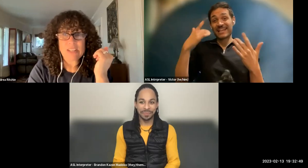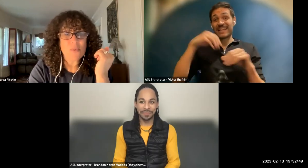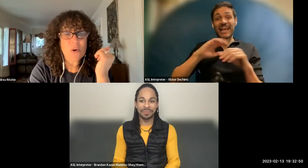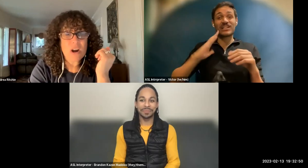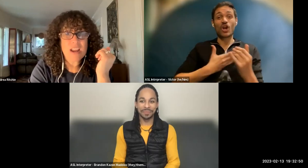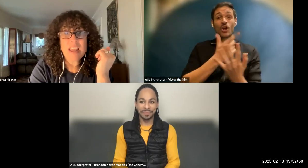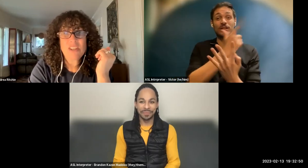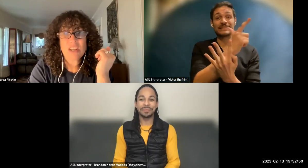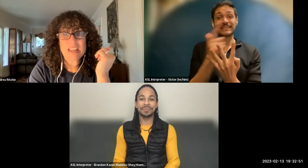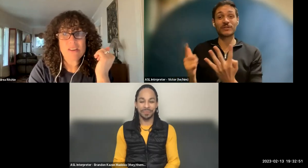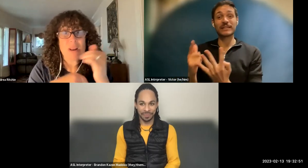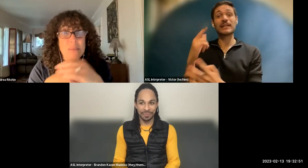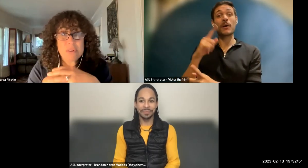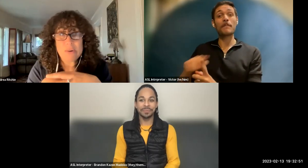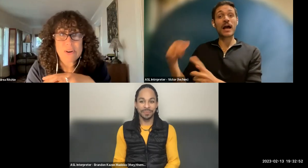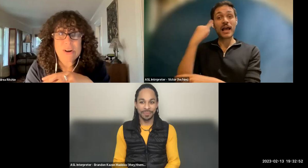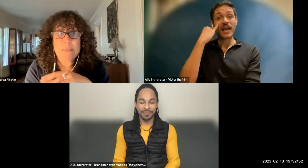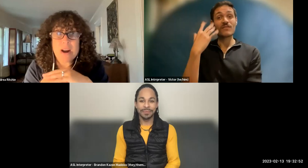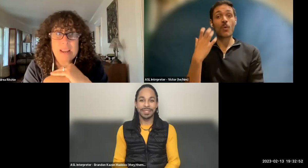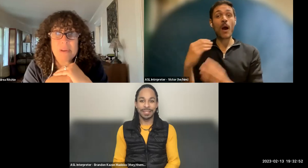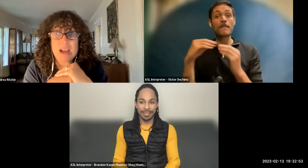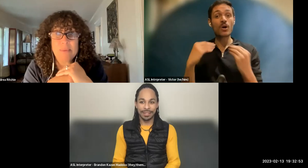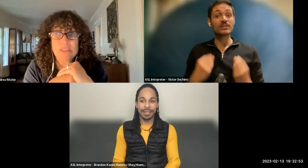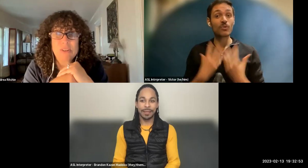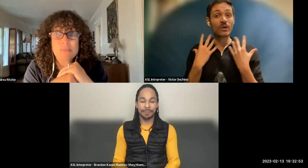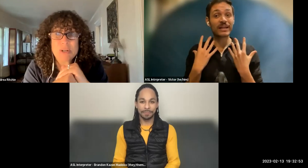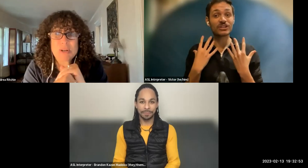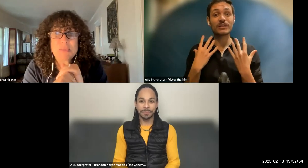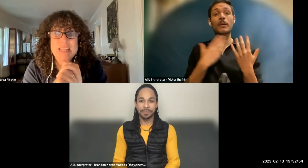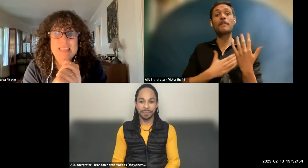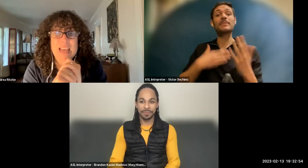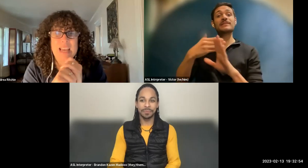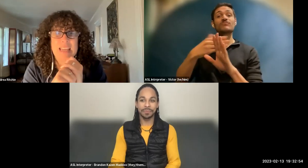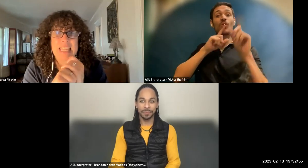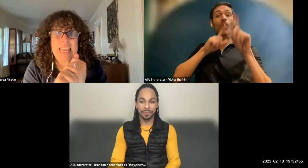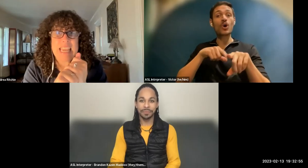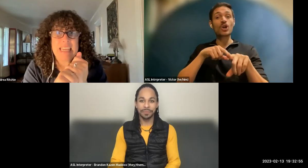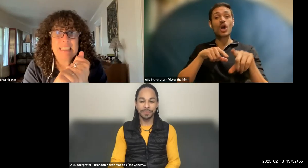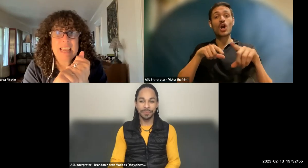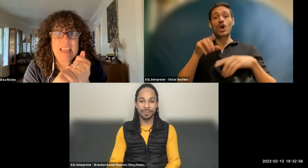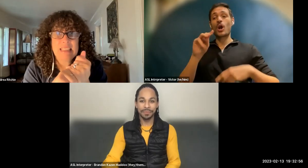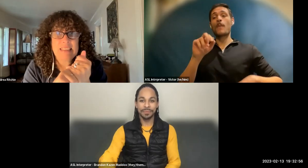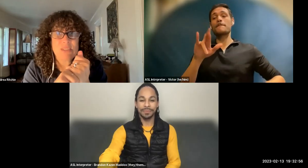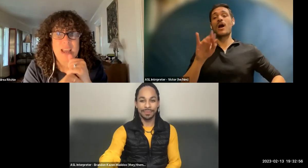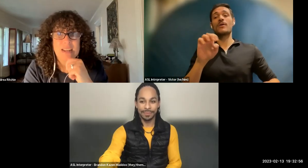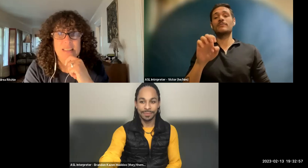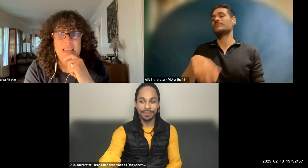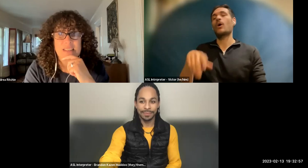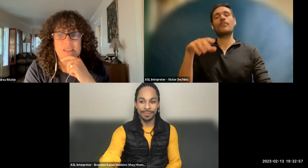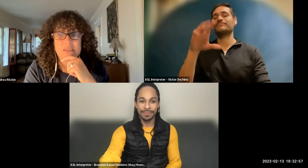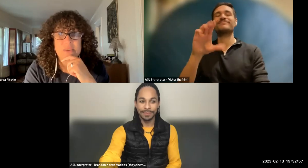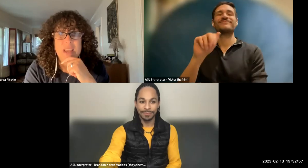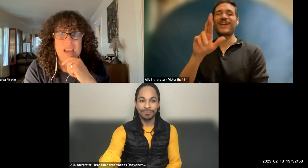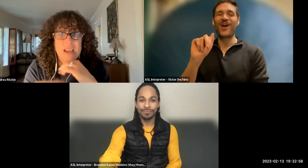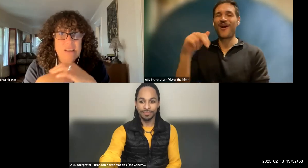to get to work, check out and pre-order Mariame Kaba's new book with Kelly Hayes, Let This